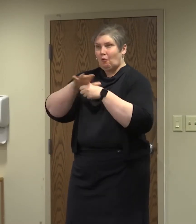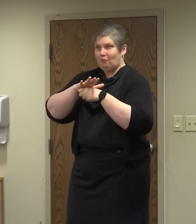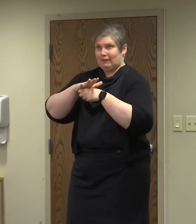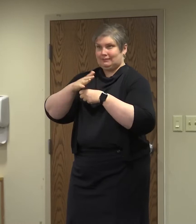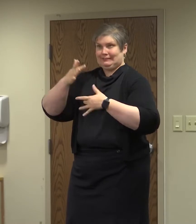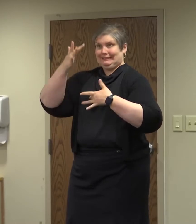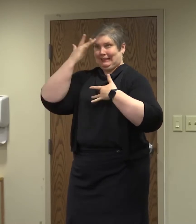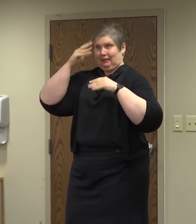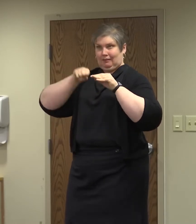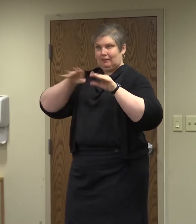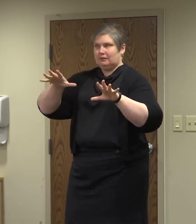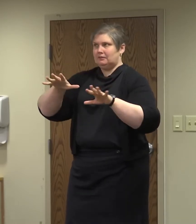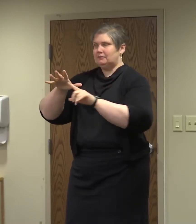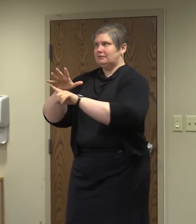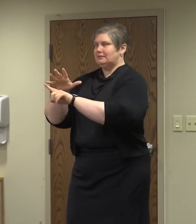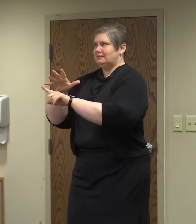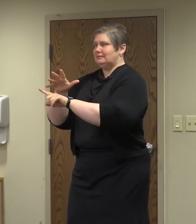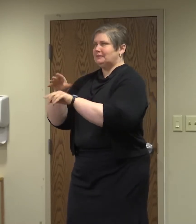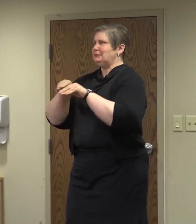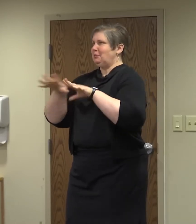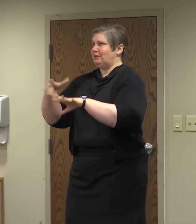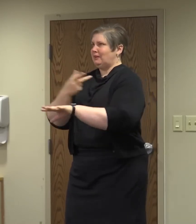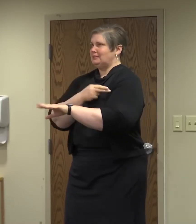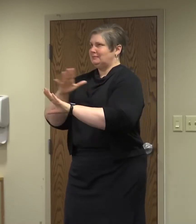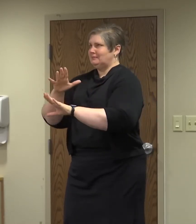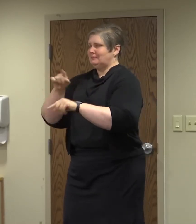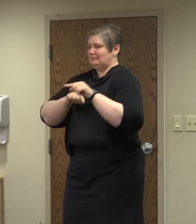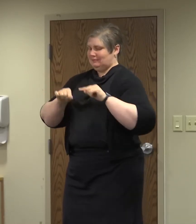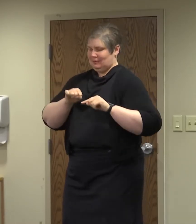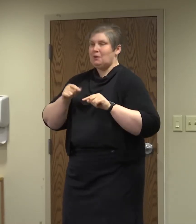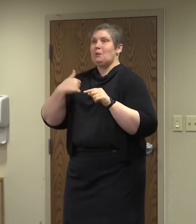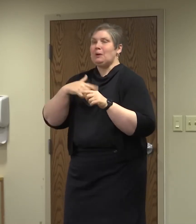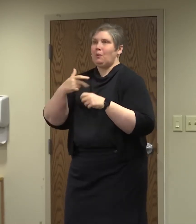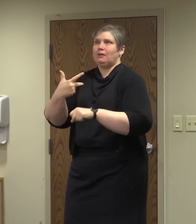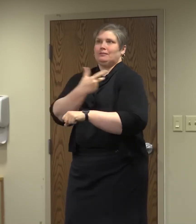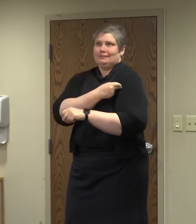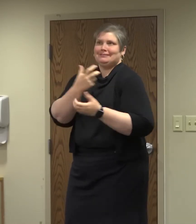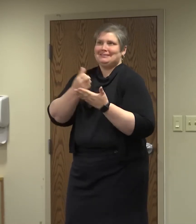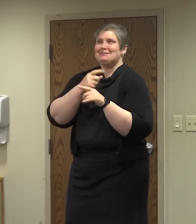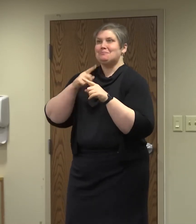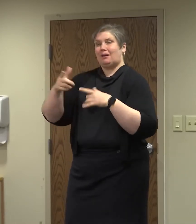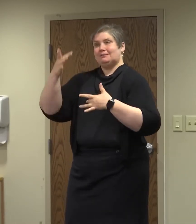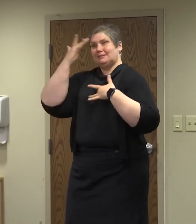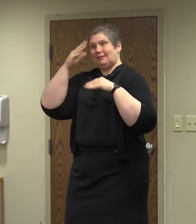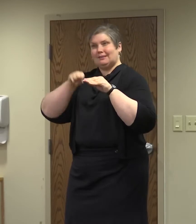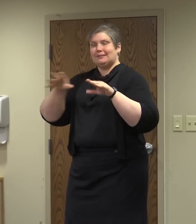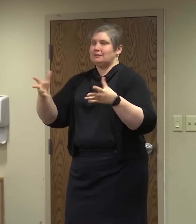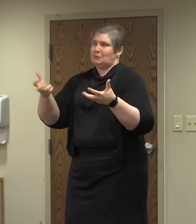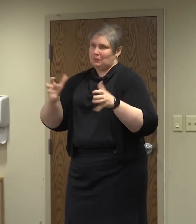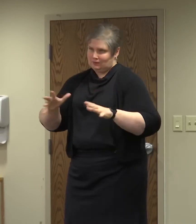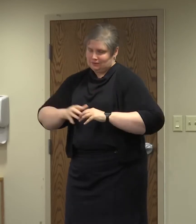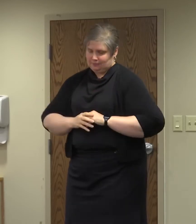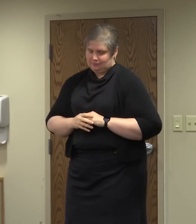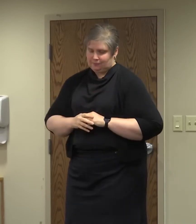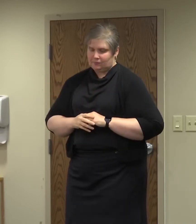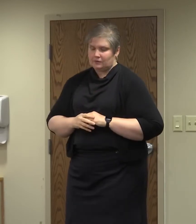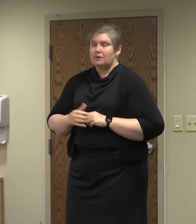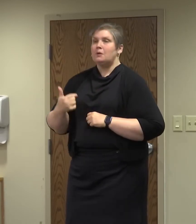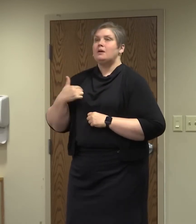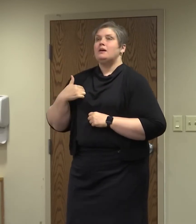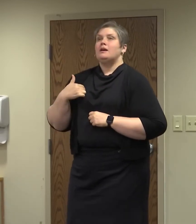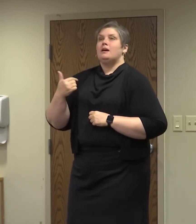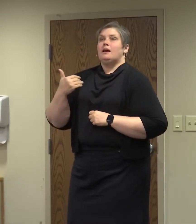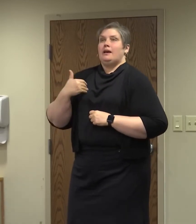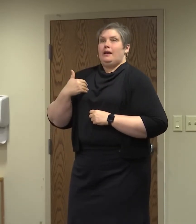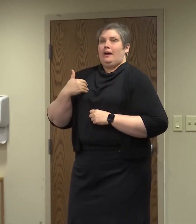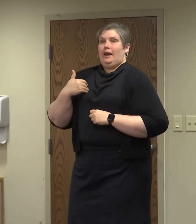We want to spread the vaccine. We don't want to spread the virus. With that, I also have the honor of reading a